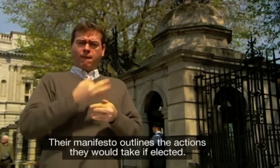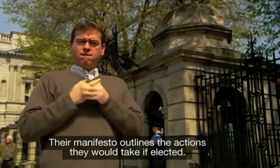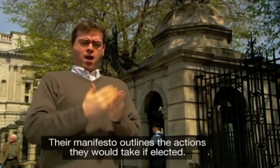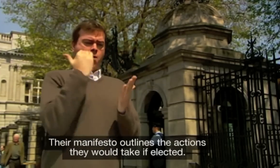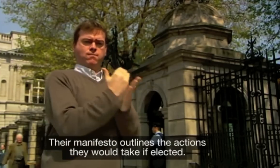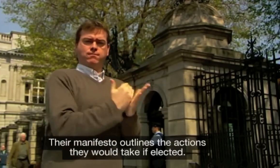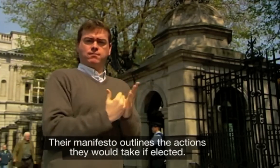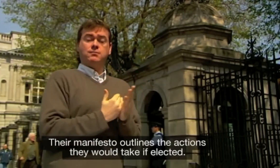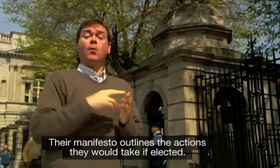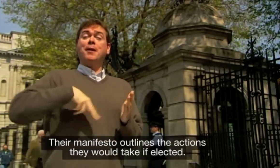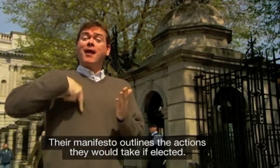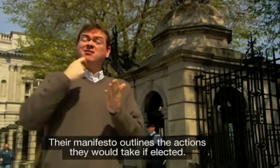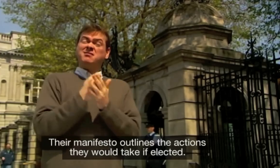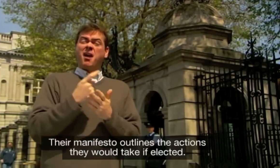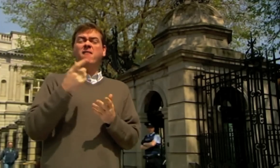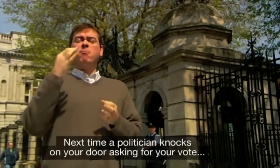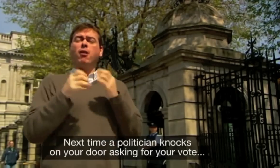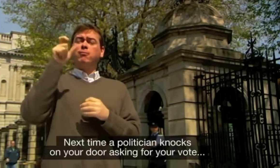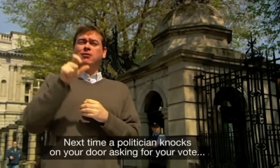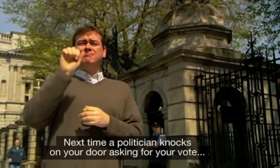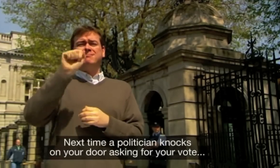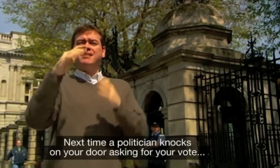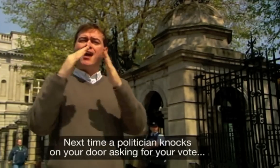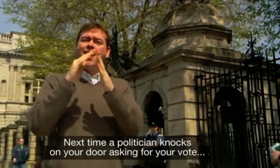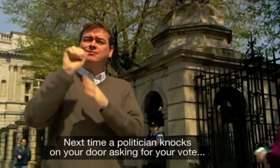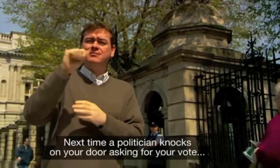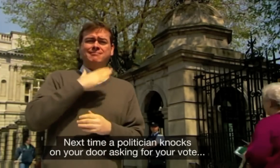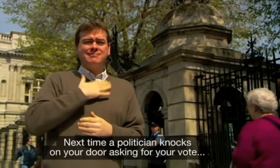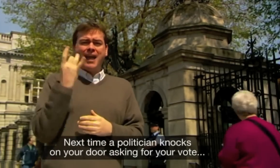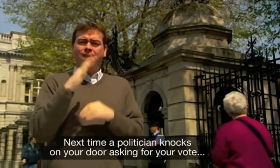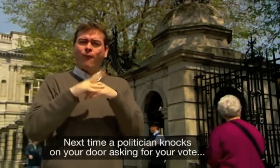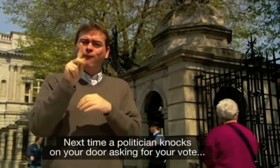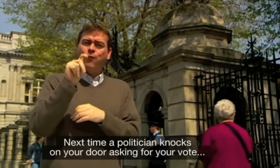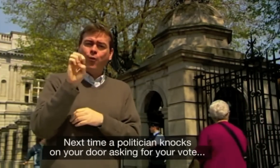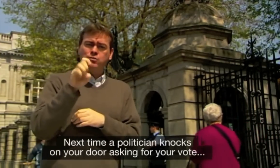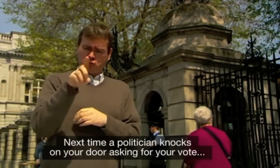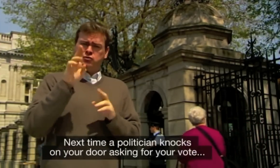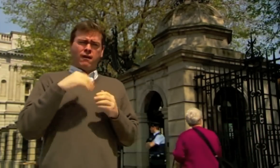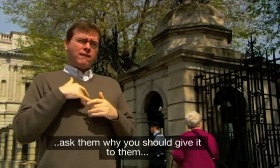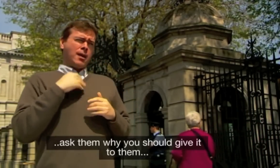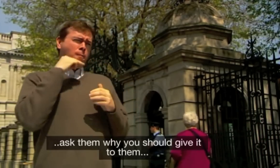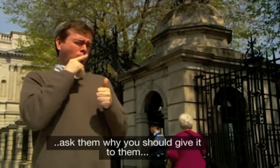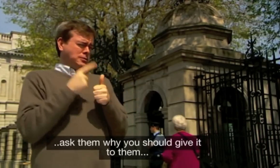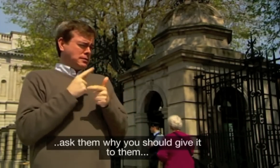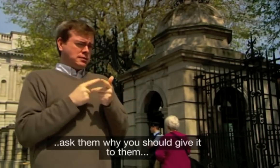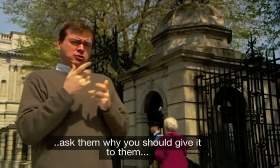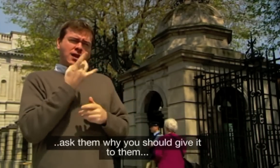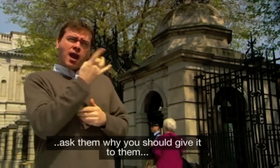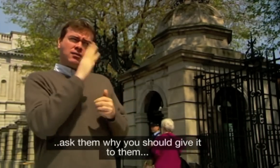take if elected. Next time a politician knocks on your door asking for your vote, ask them why you should give it to them, and where he or